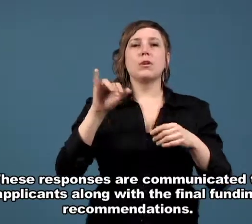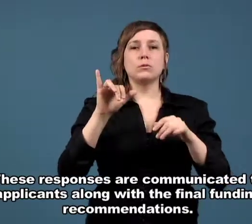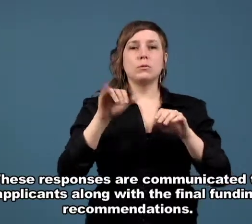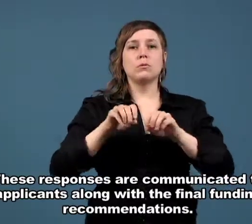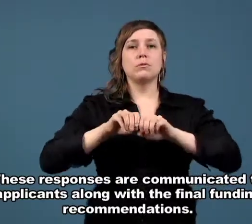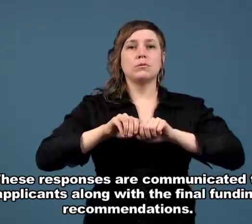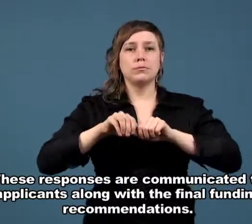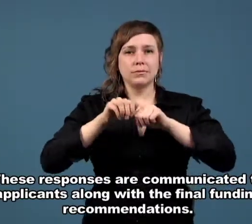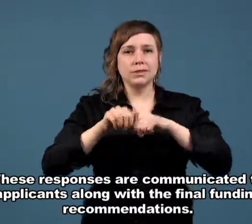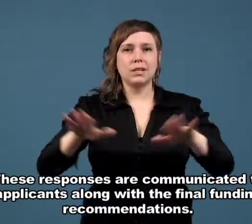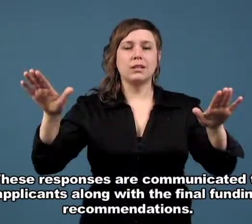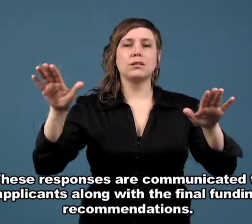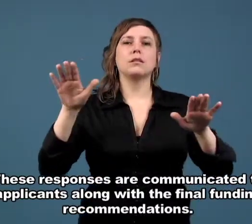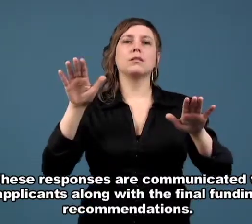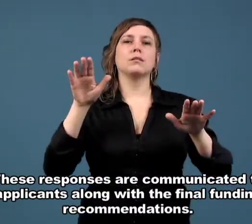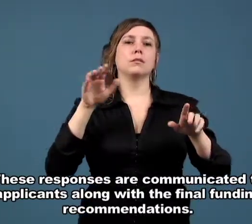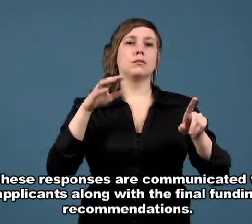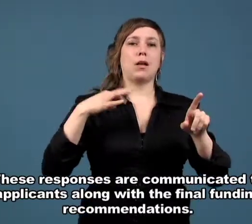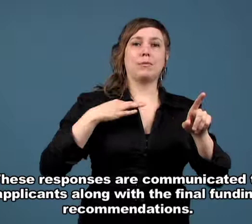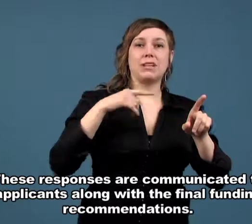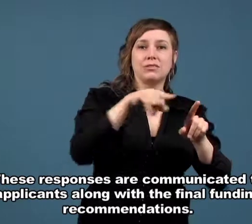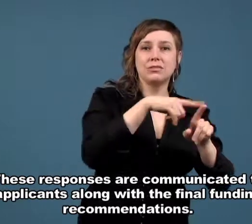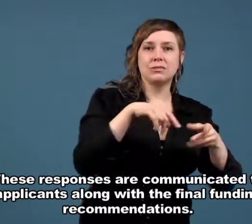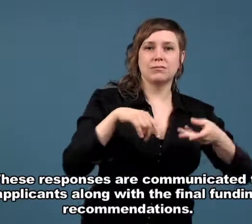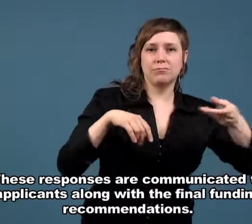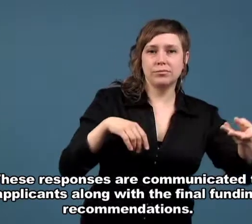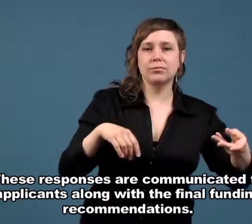communicated to applicants along with the final funding recommendations.